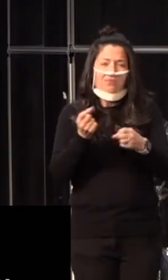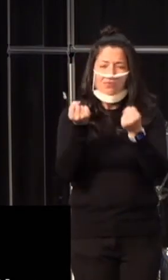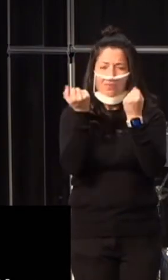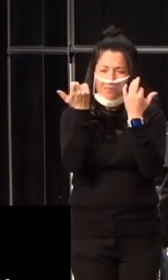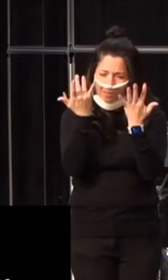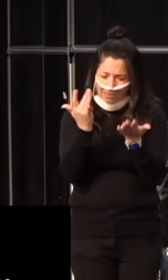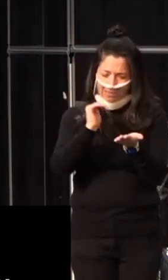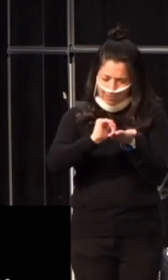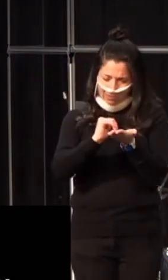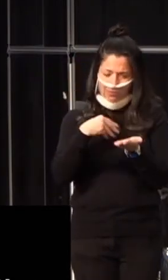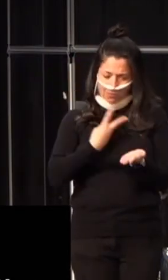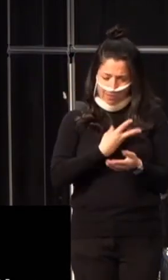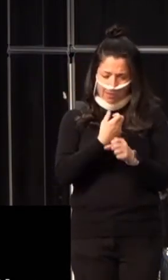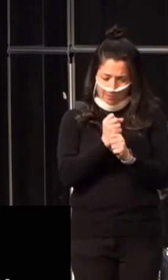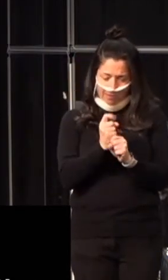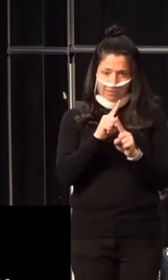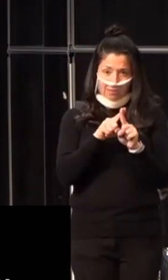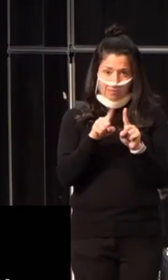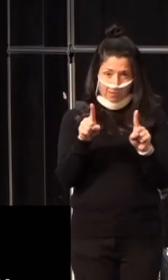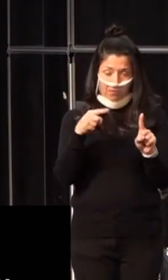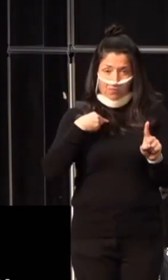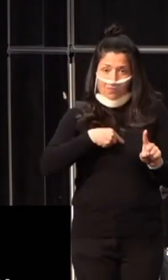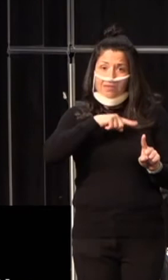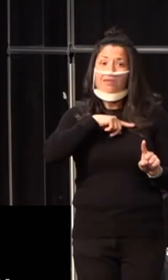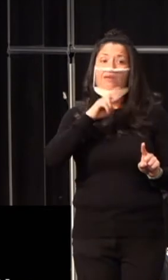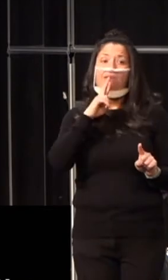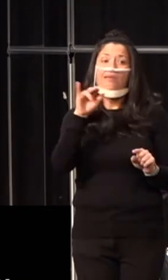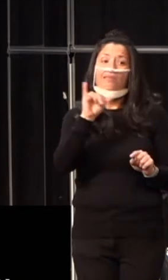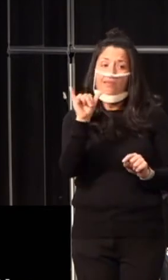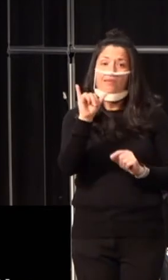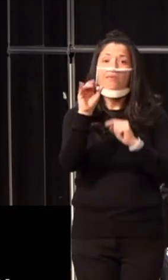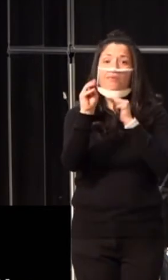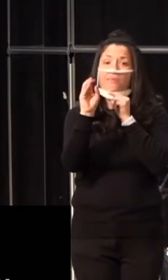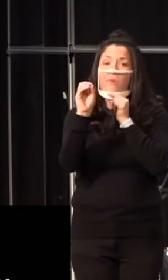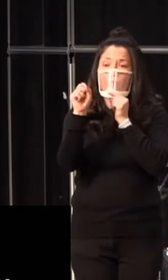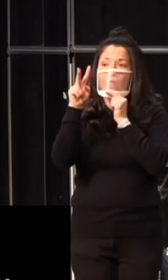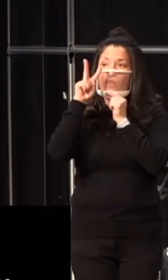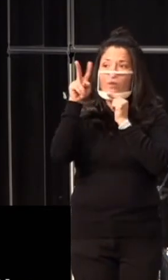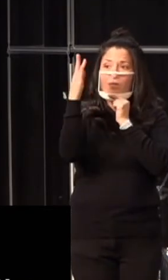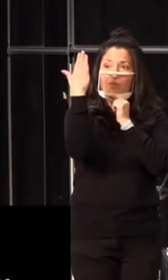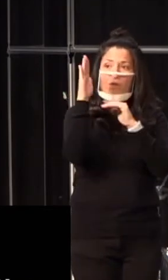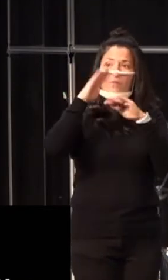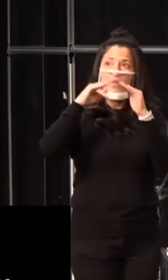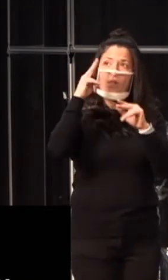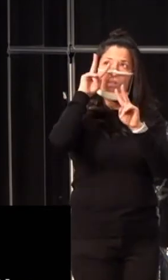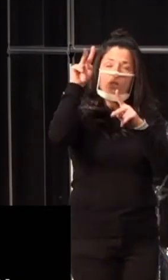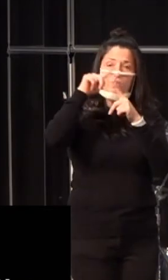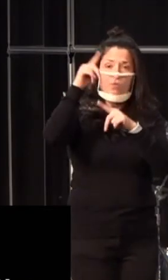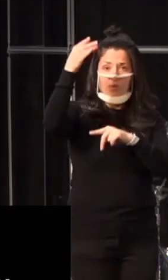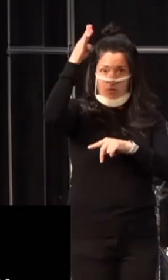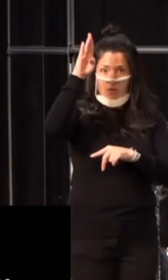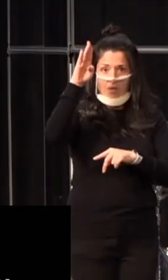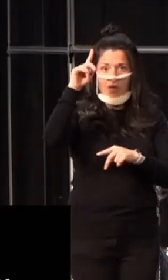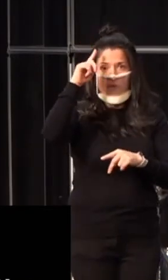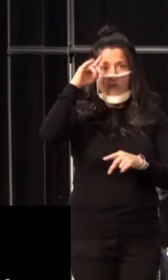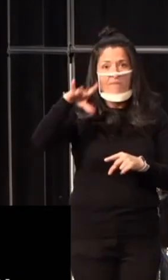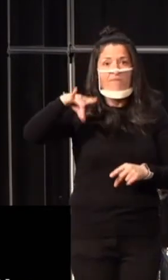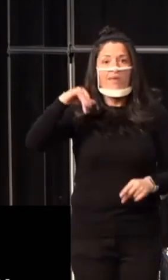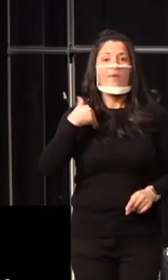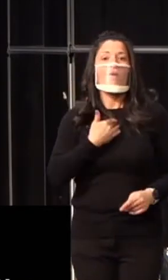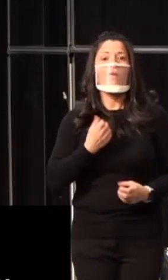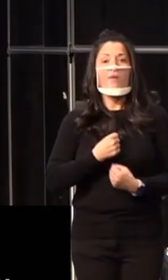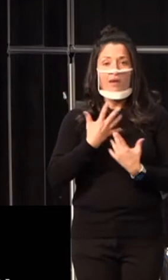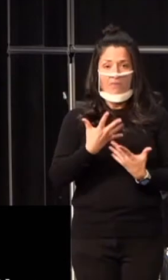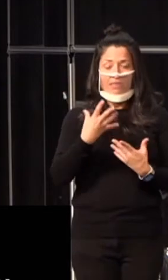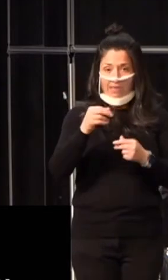we make. So we are like Moses. We look in the mirror instead of looking to the Father to find our confidence and